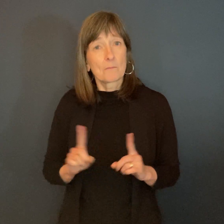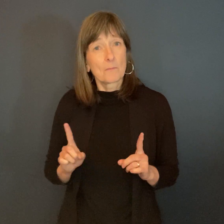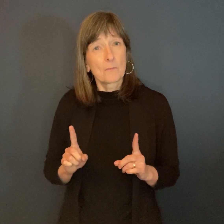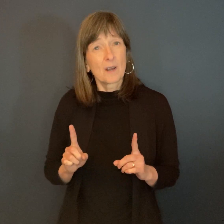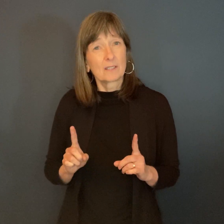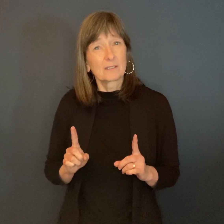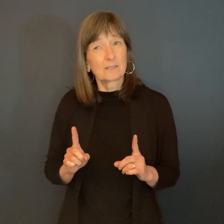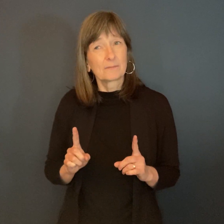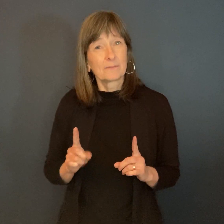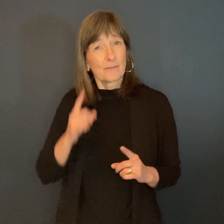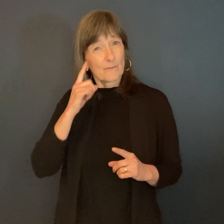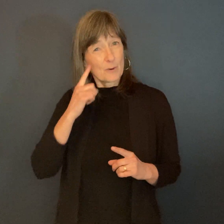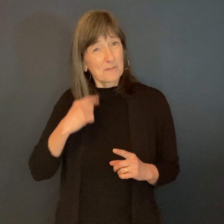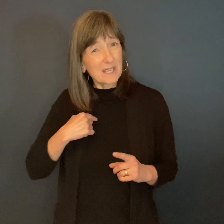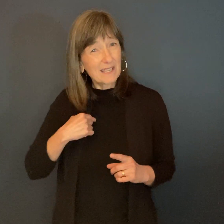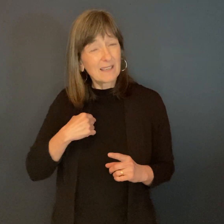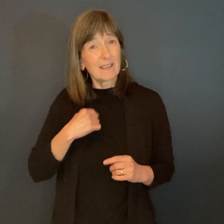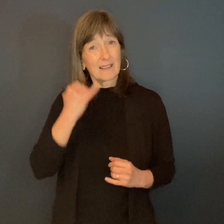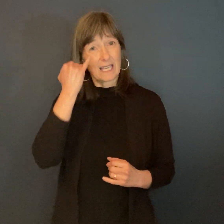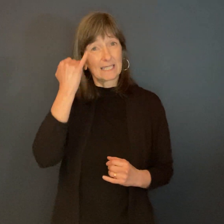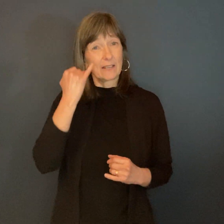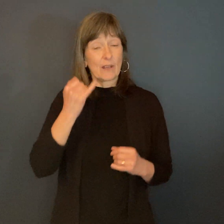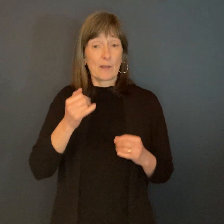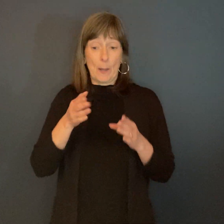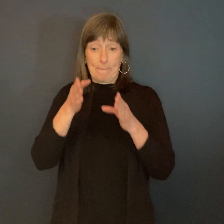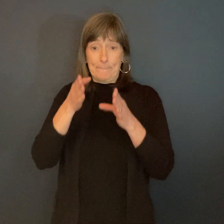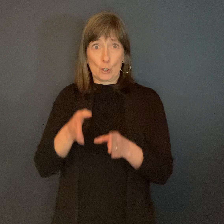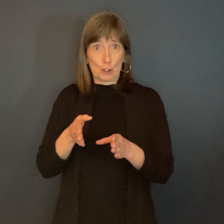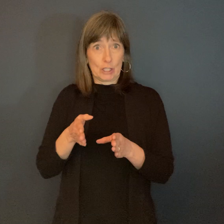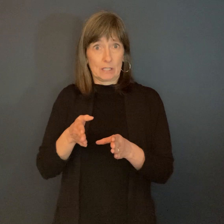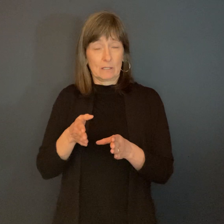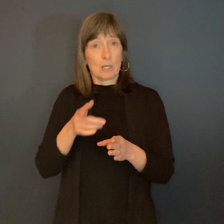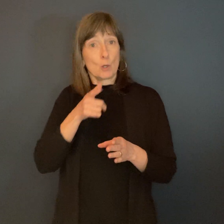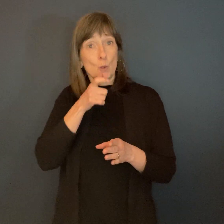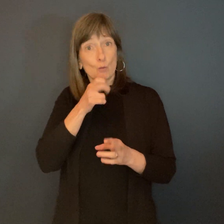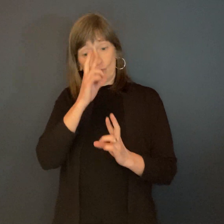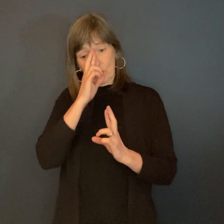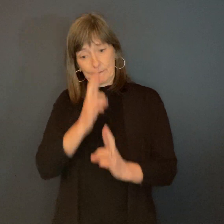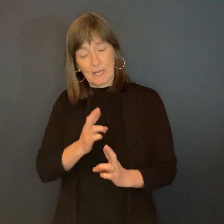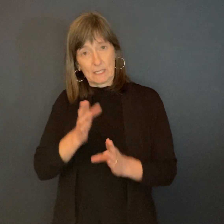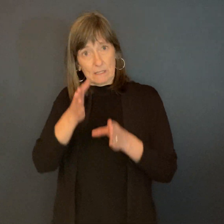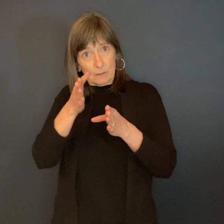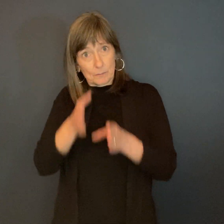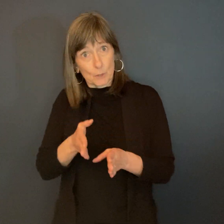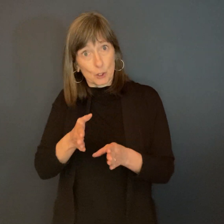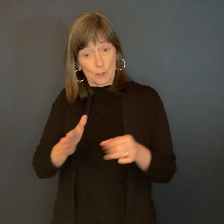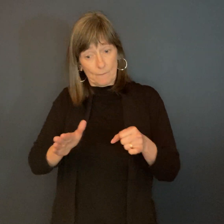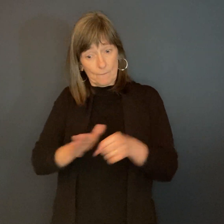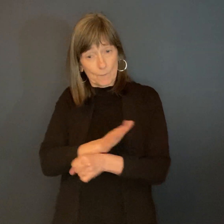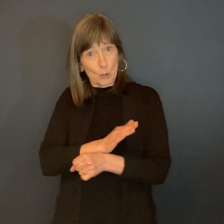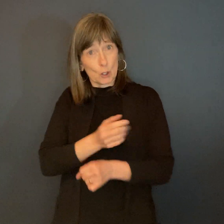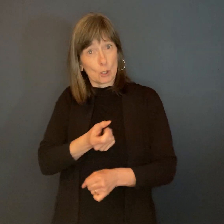persons, the whole notion of personhood, are people being respected fully in all dimensions of